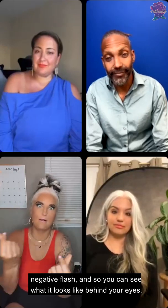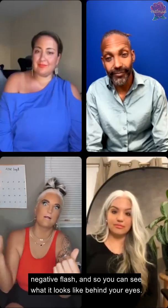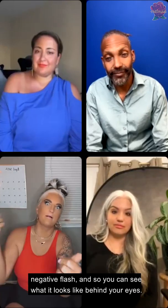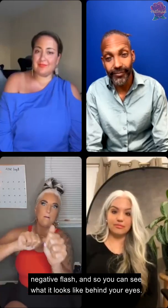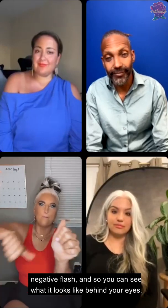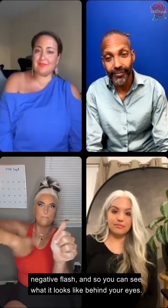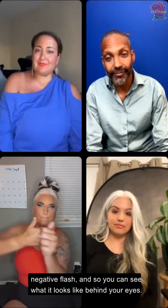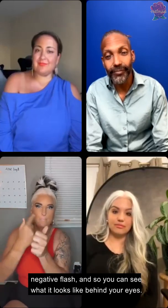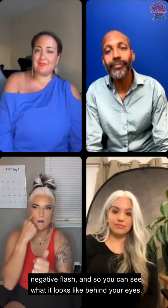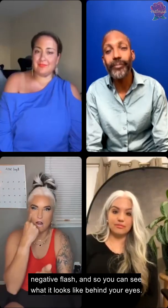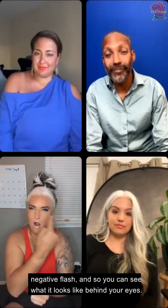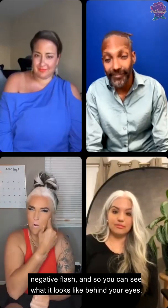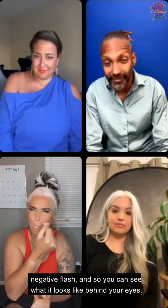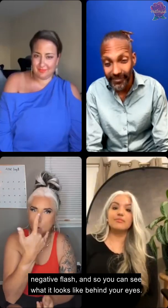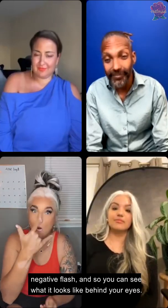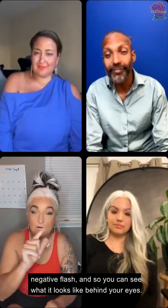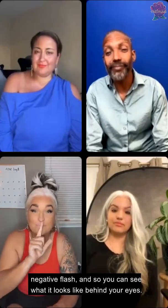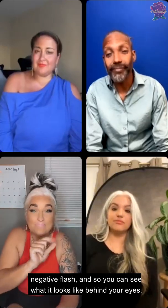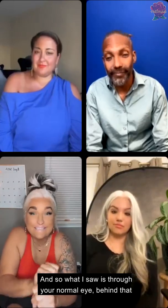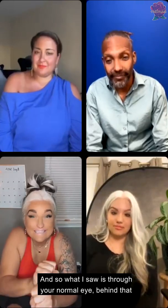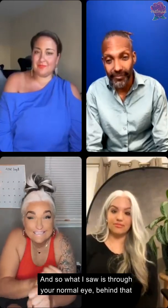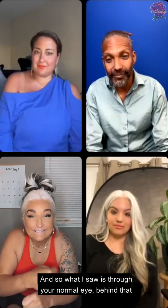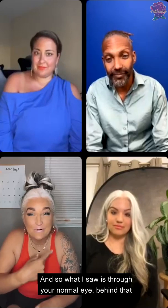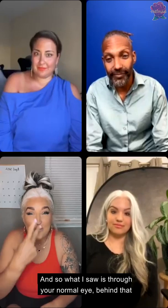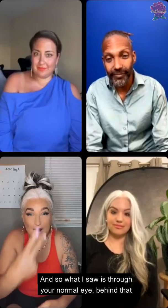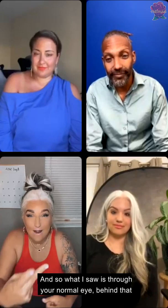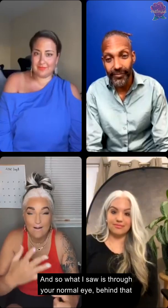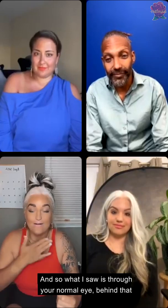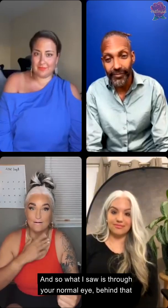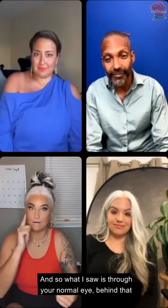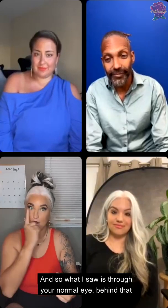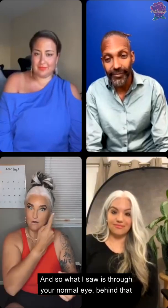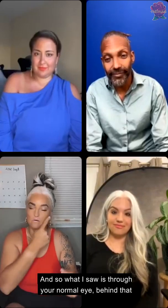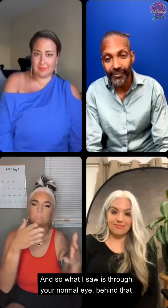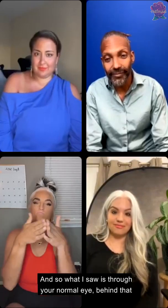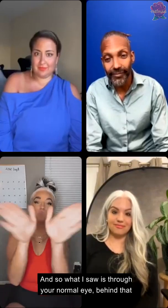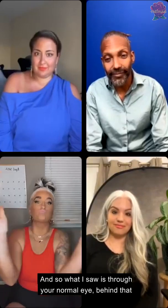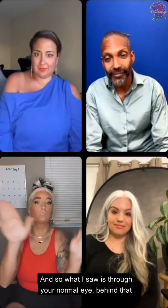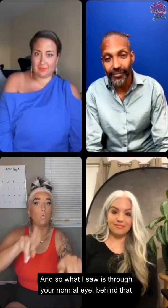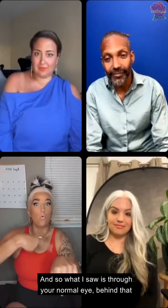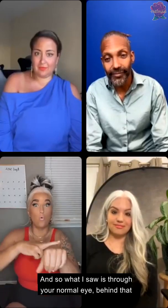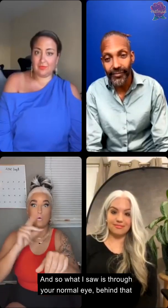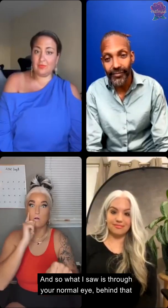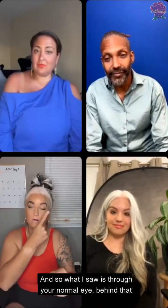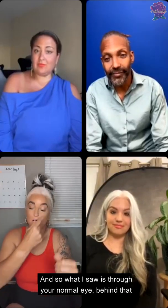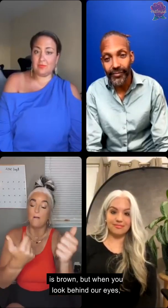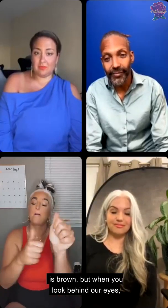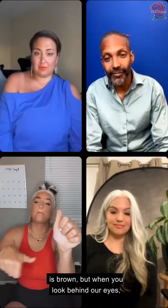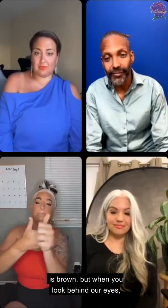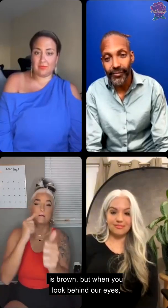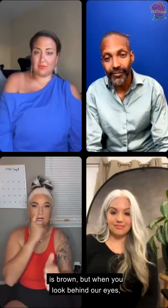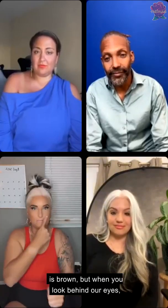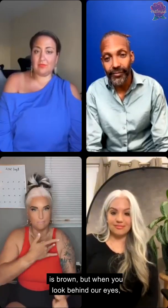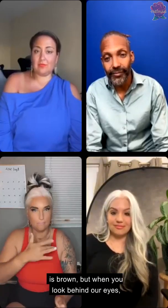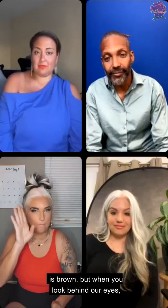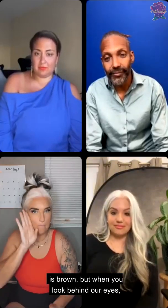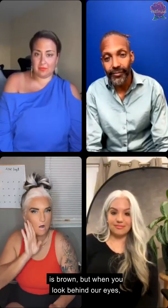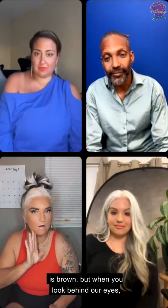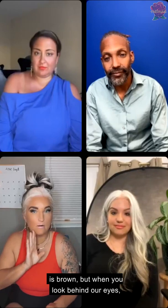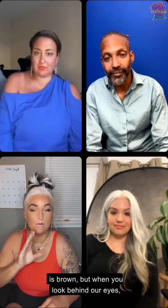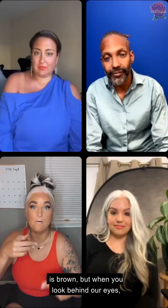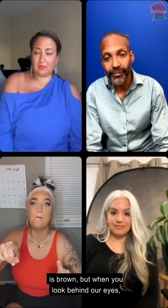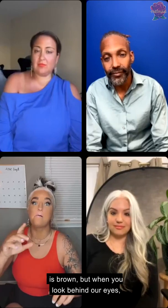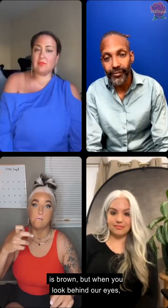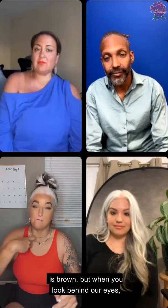you've got that negative flash, and so you can see what it looks like behind your eyes. And so what I saw is, your normal eye, behind the eye seems to be brown,